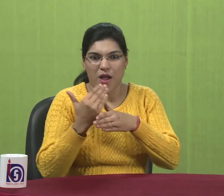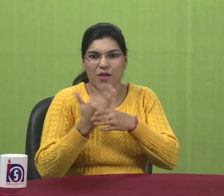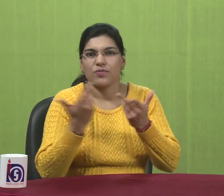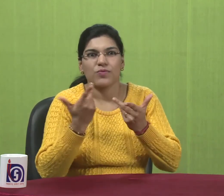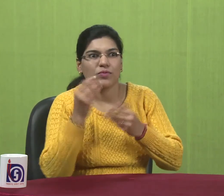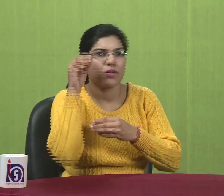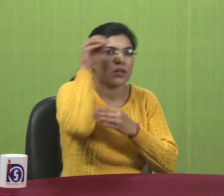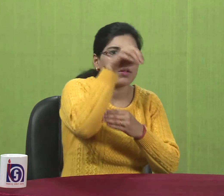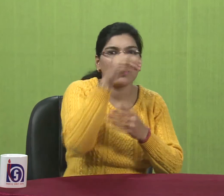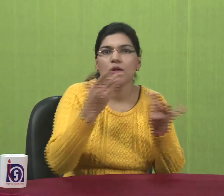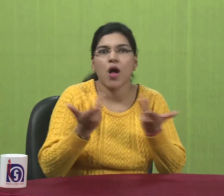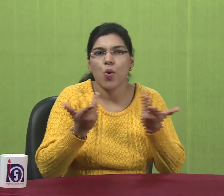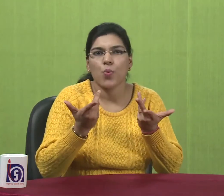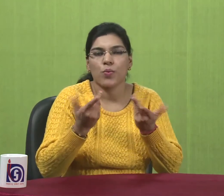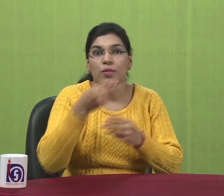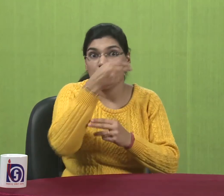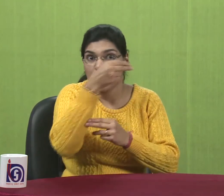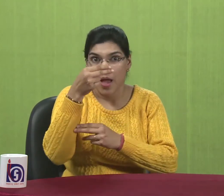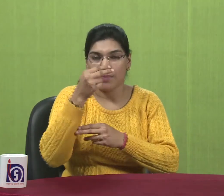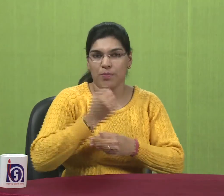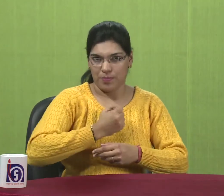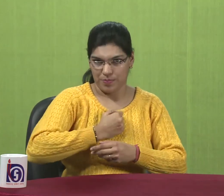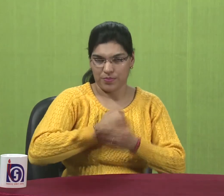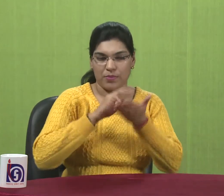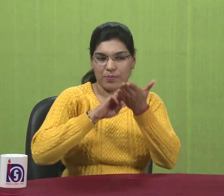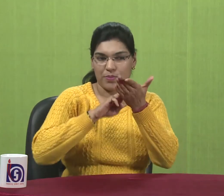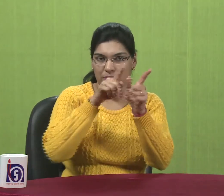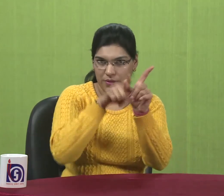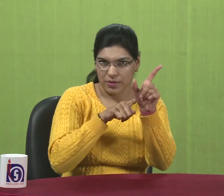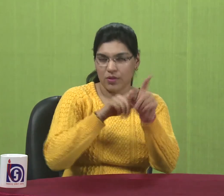on Start and then click on My Computer.